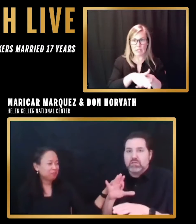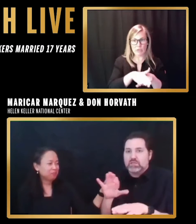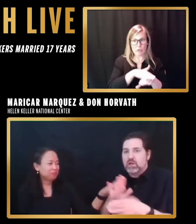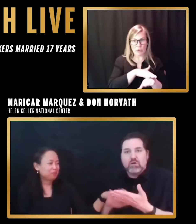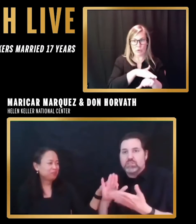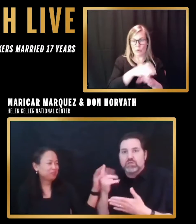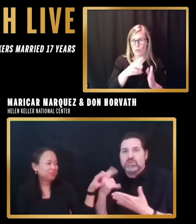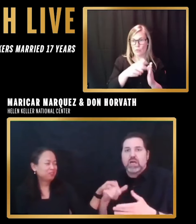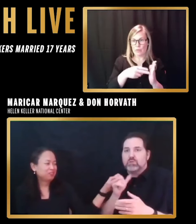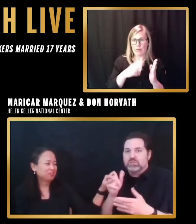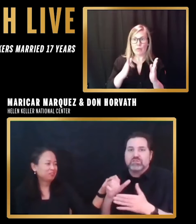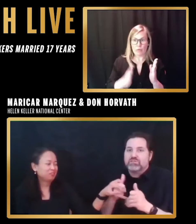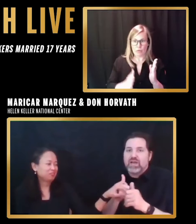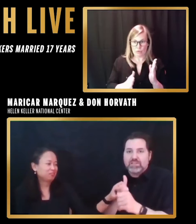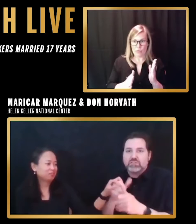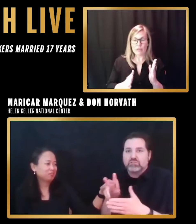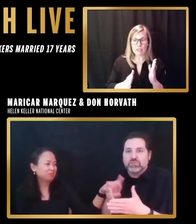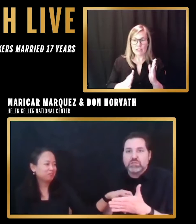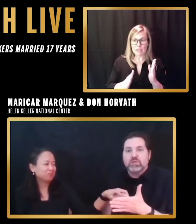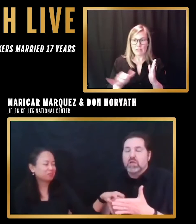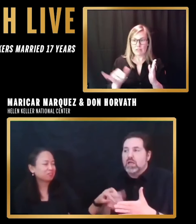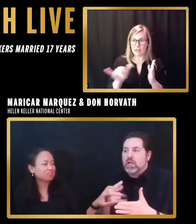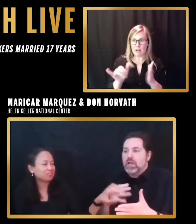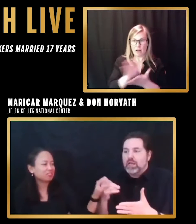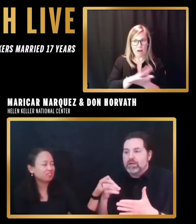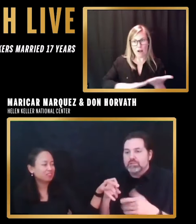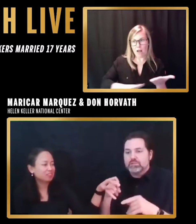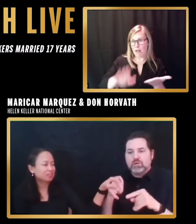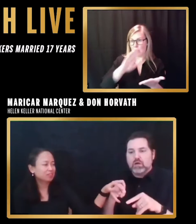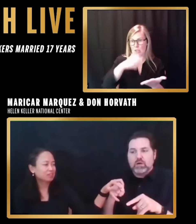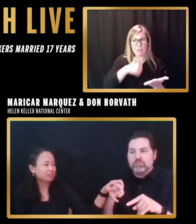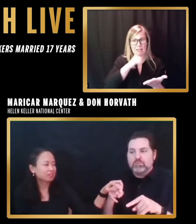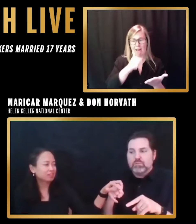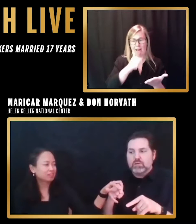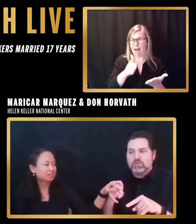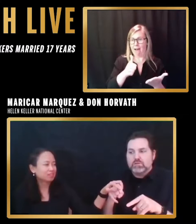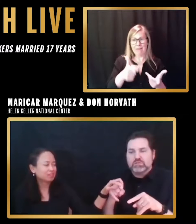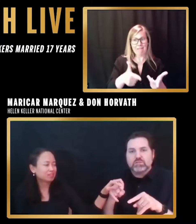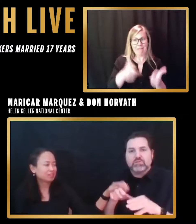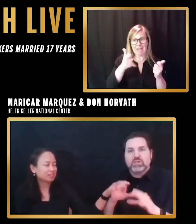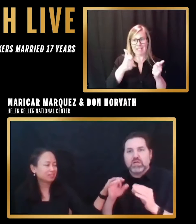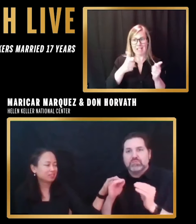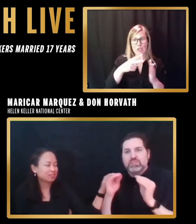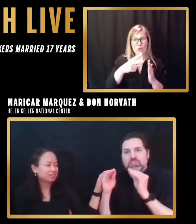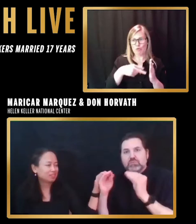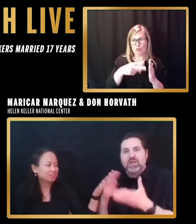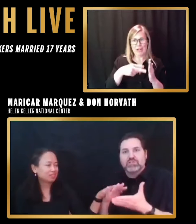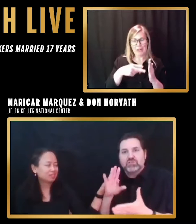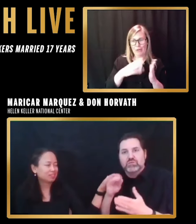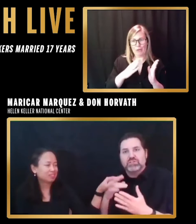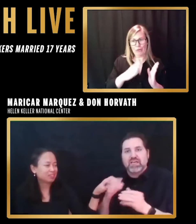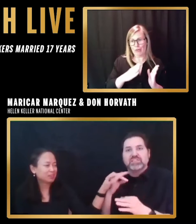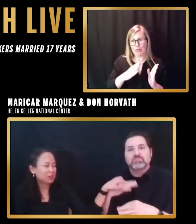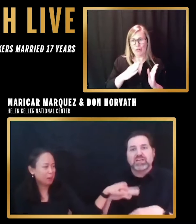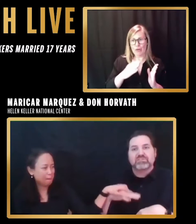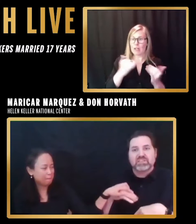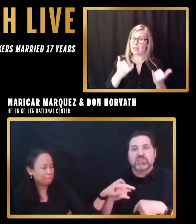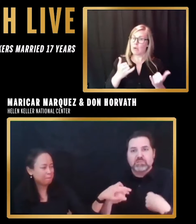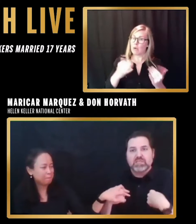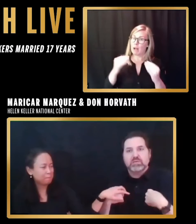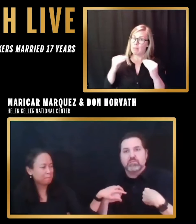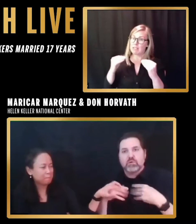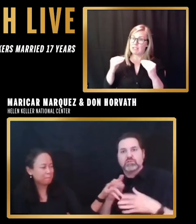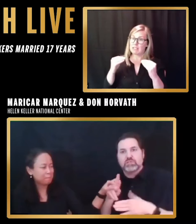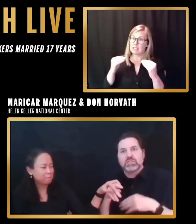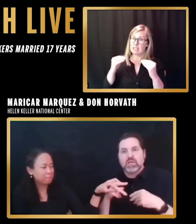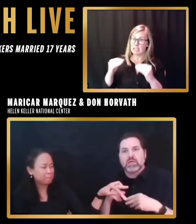even in college and everything, I wasn't the fastest reader. And the stuff that I'm teaching my students has benefited